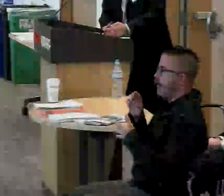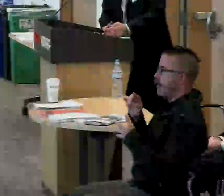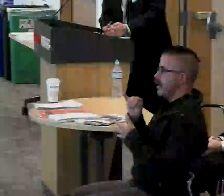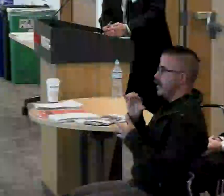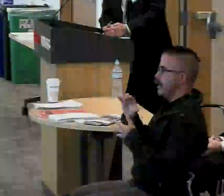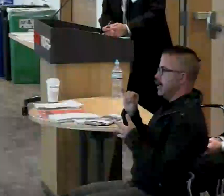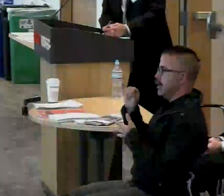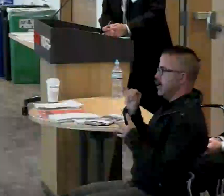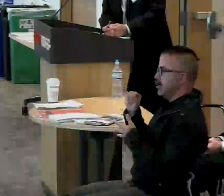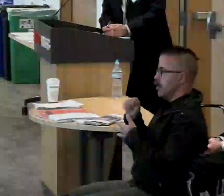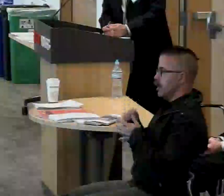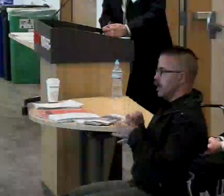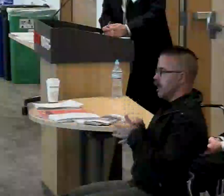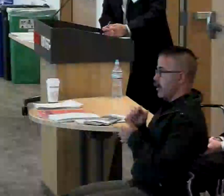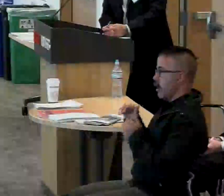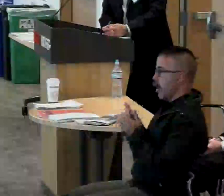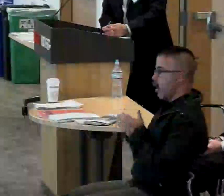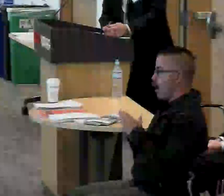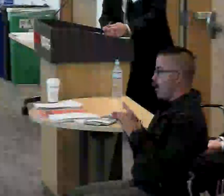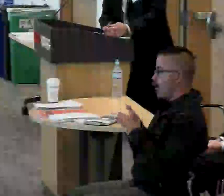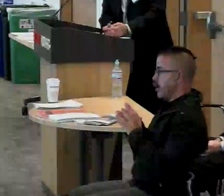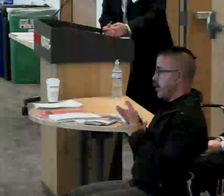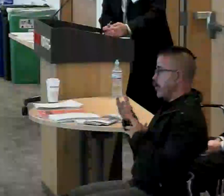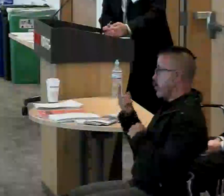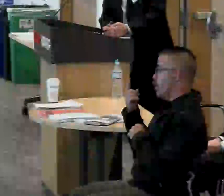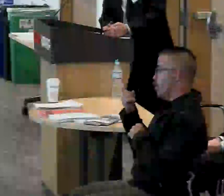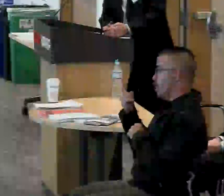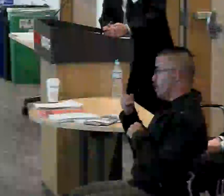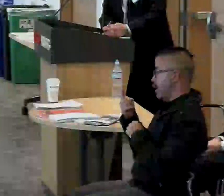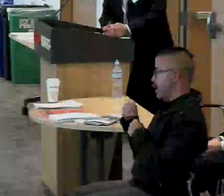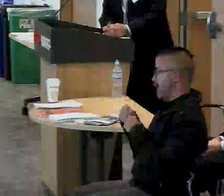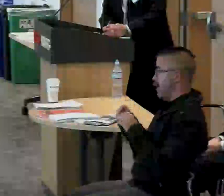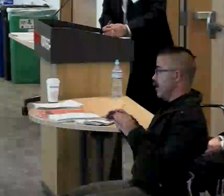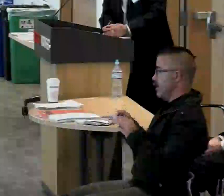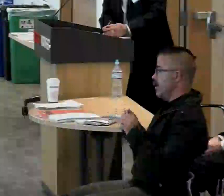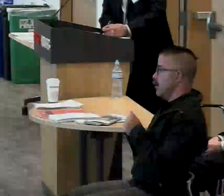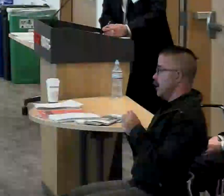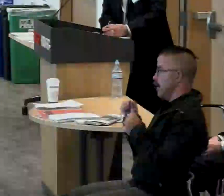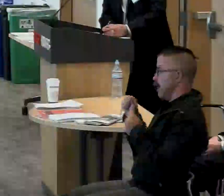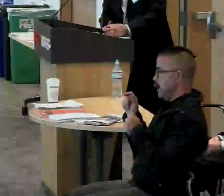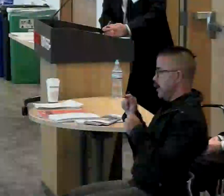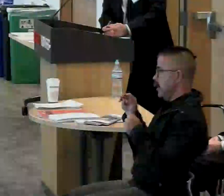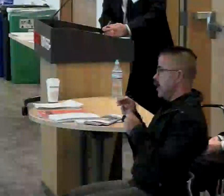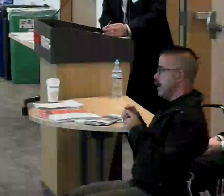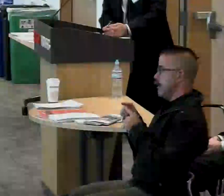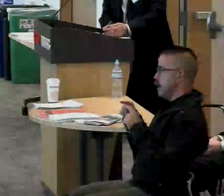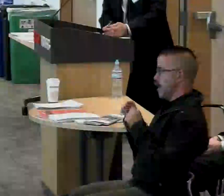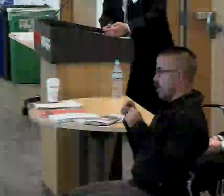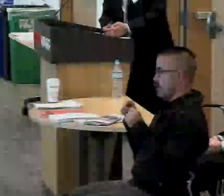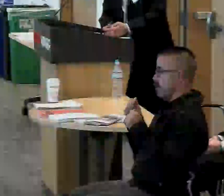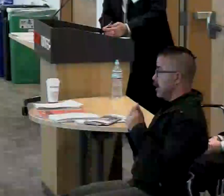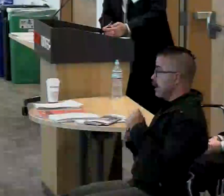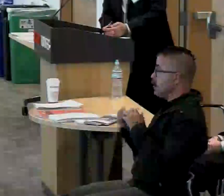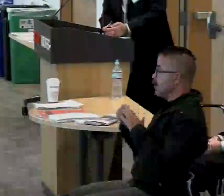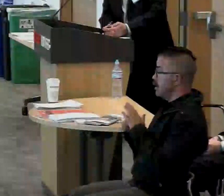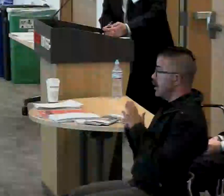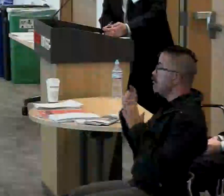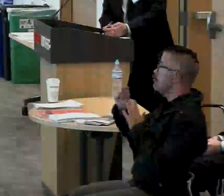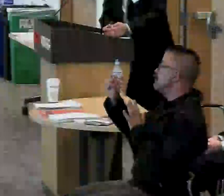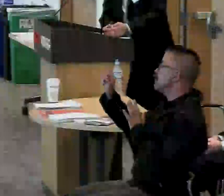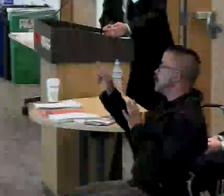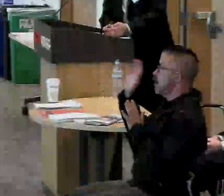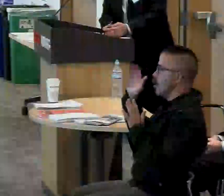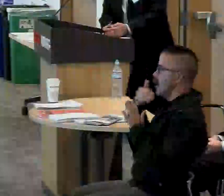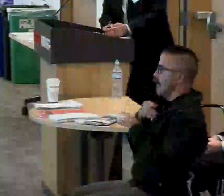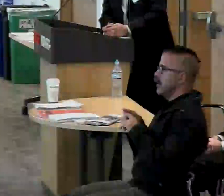operated through one vendor with a debit card, and then each different state will have different investment